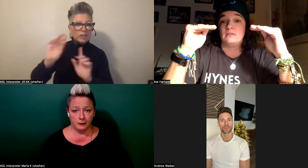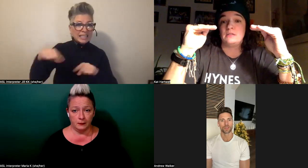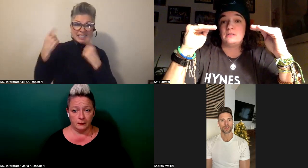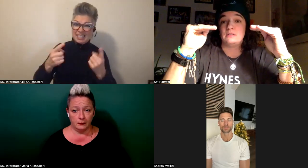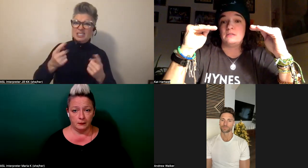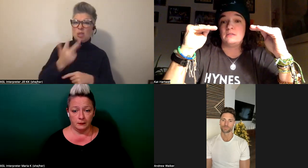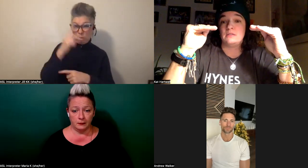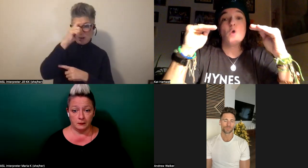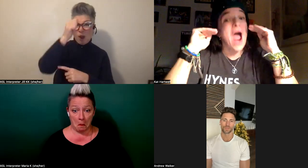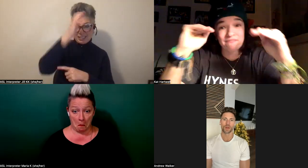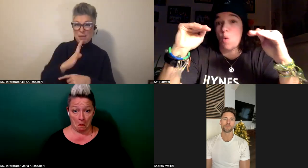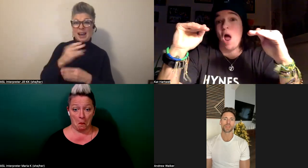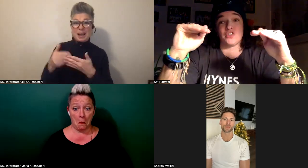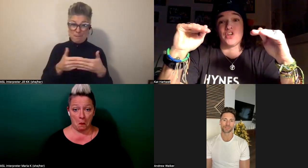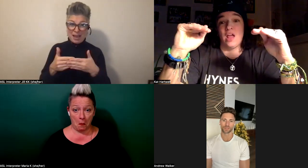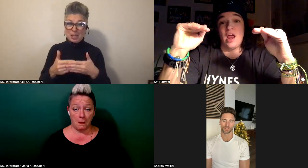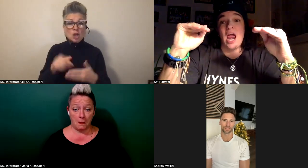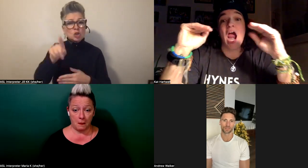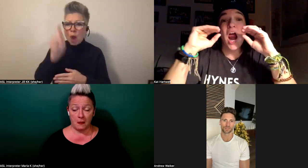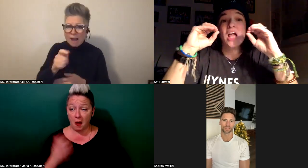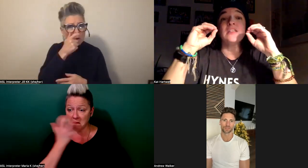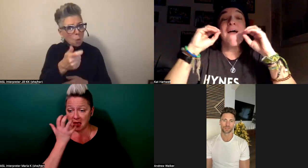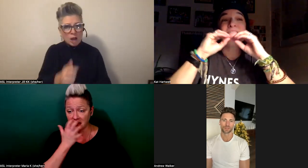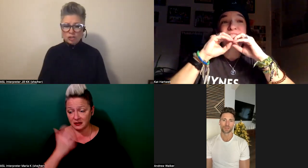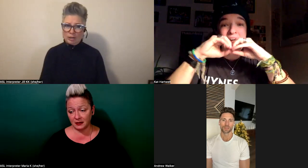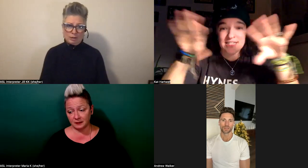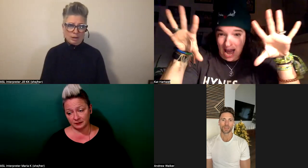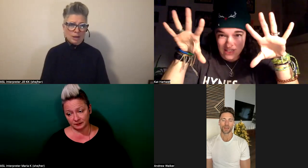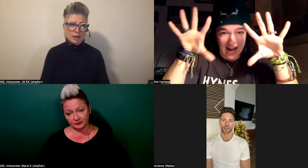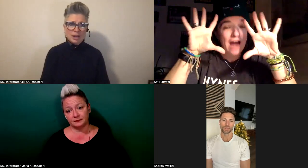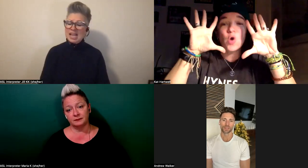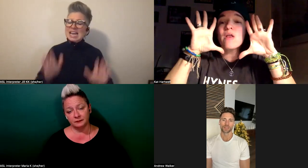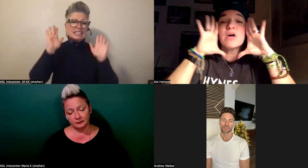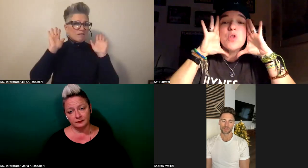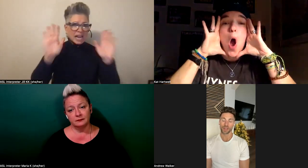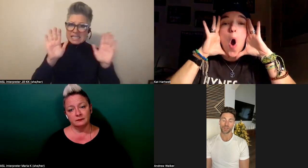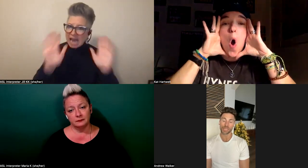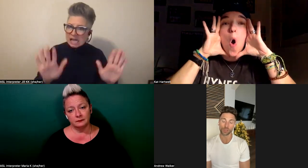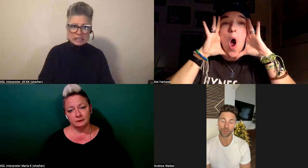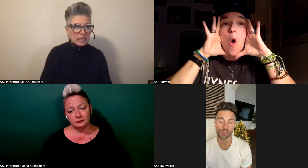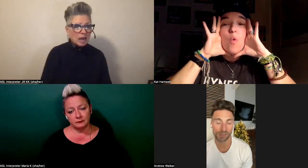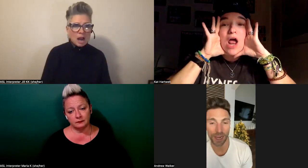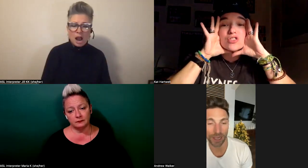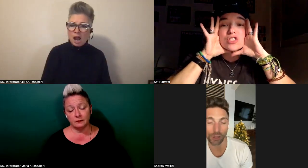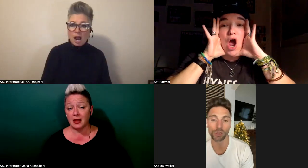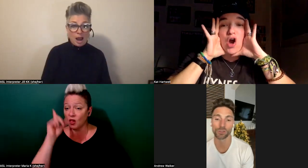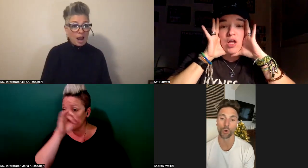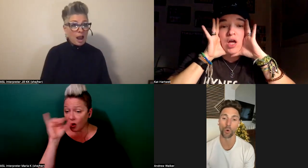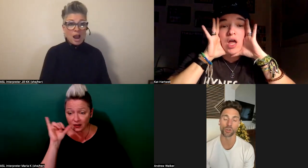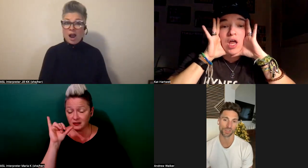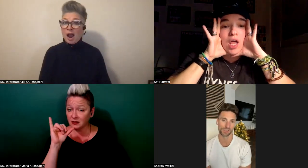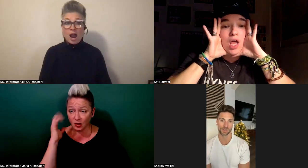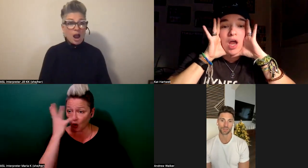baby. You have to watch that. It is fantastic. Yeah. I don't even know. And it